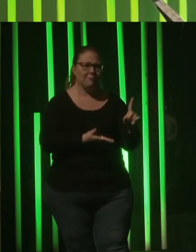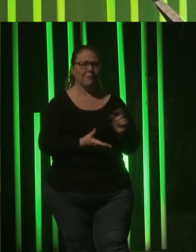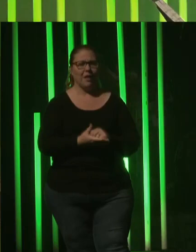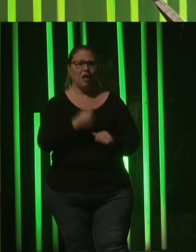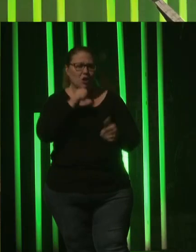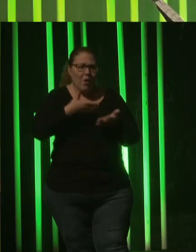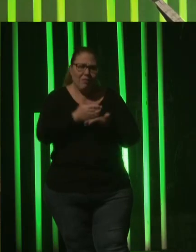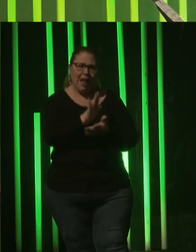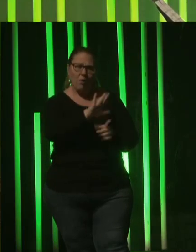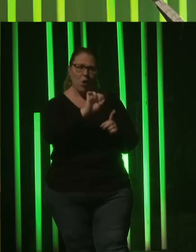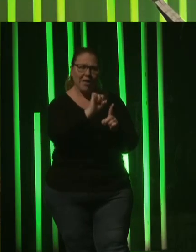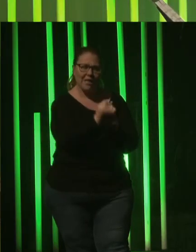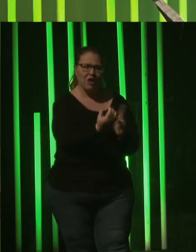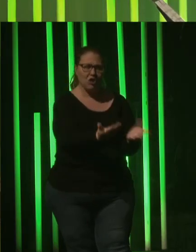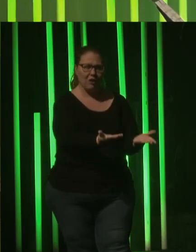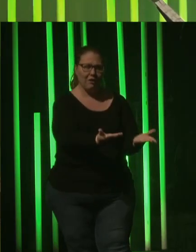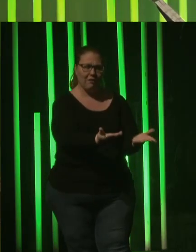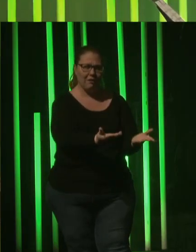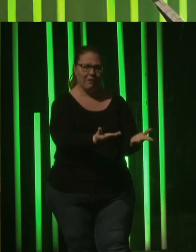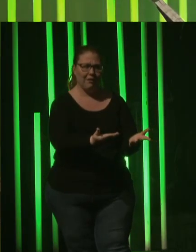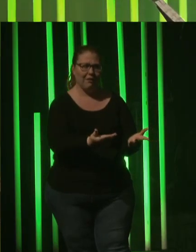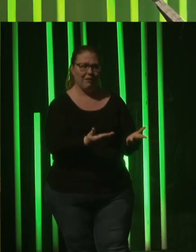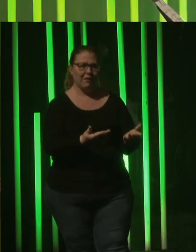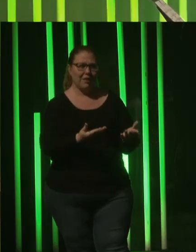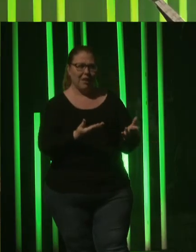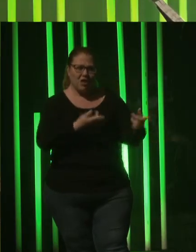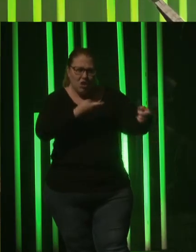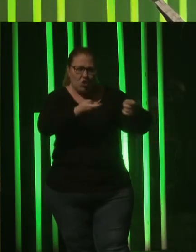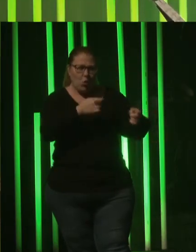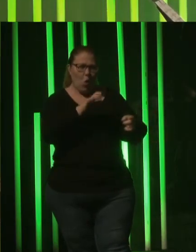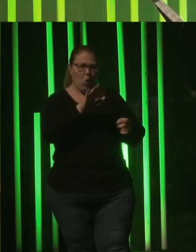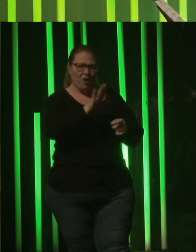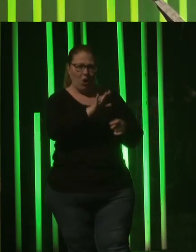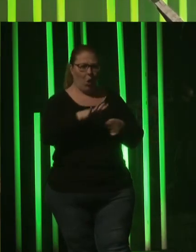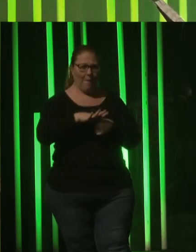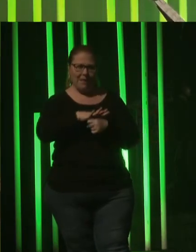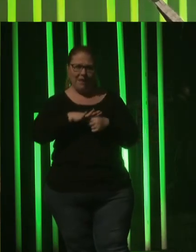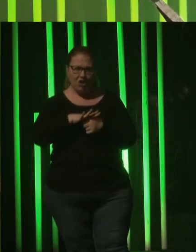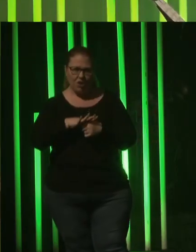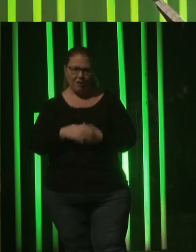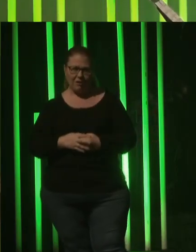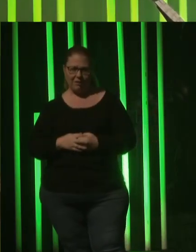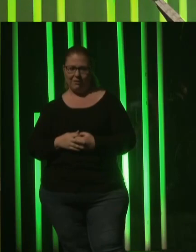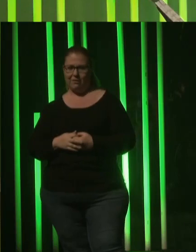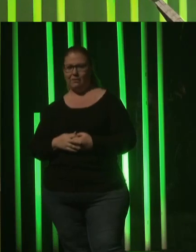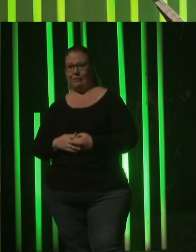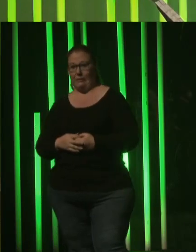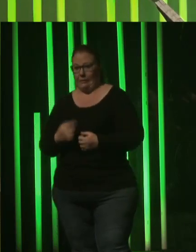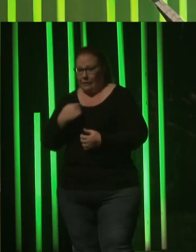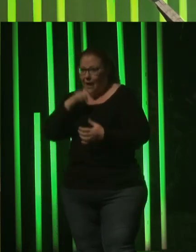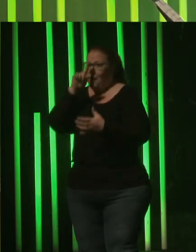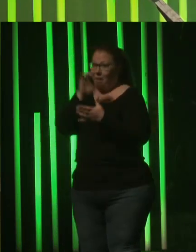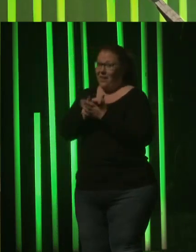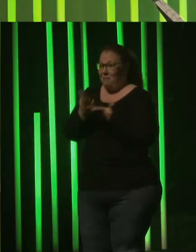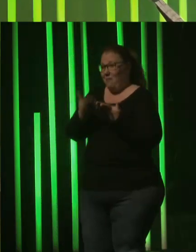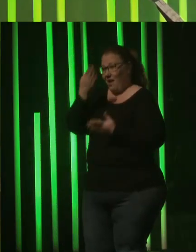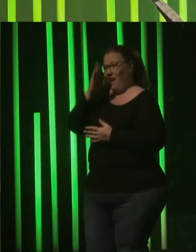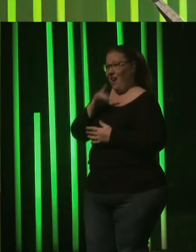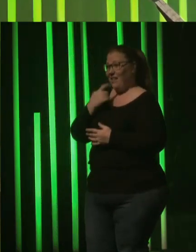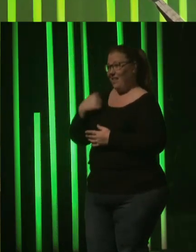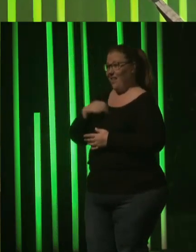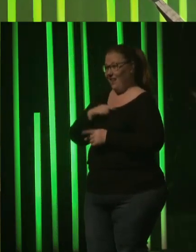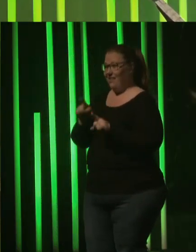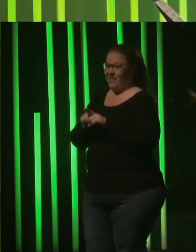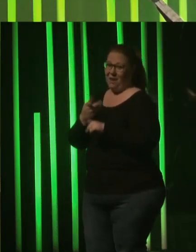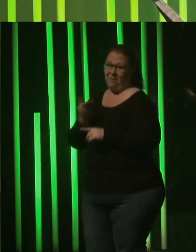allow your condition to dictate your position. And I believe that maybe God is saying that to us